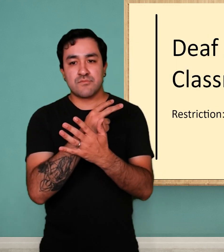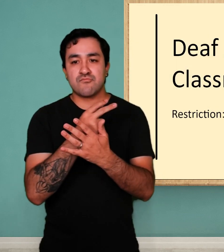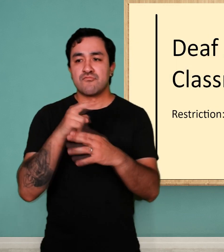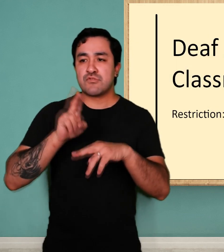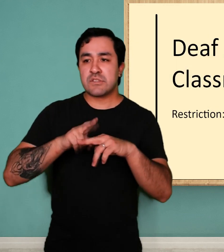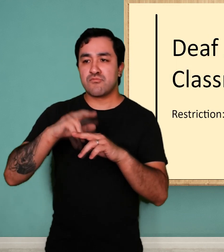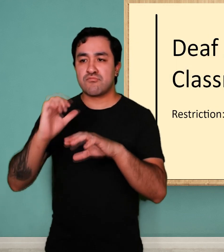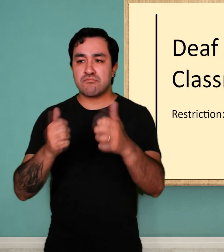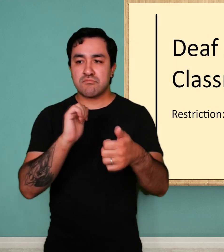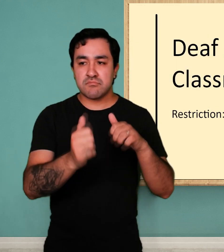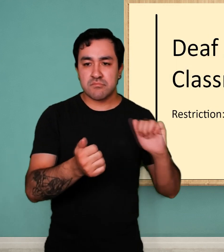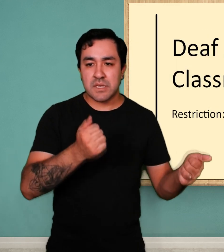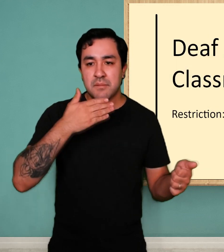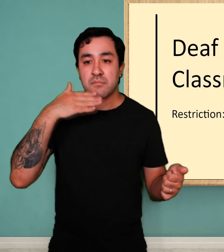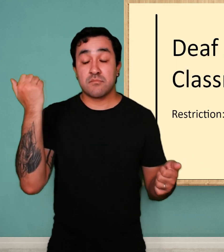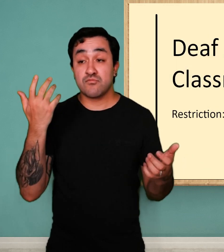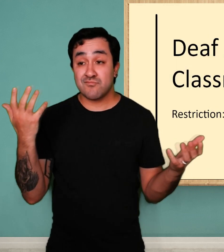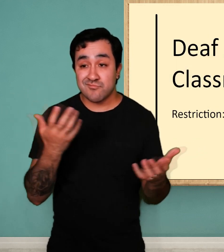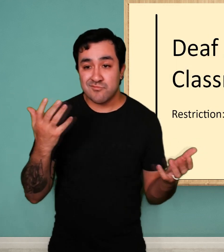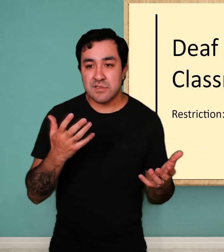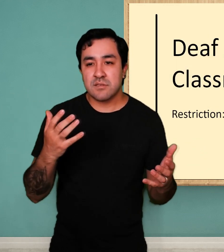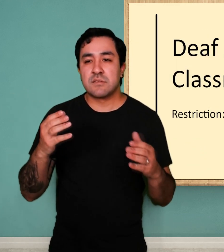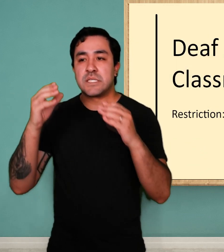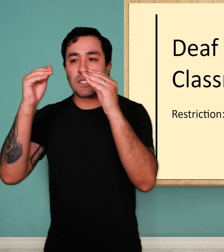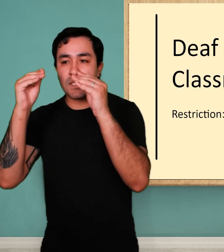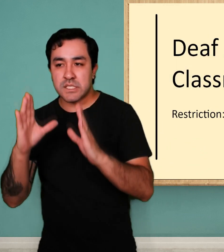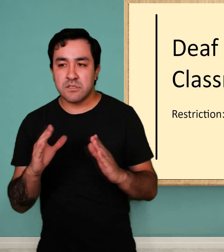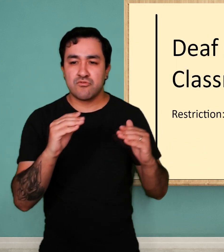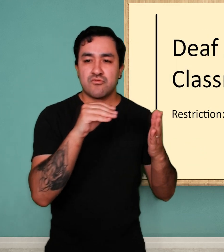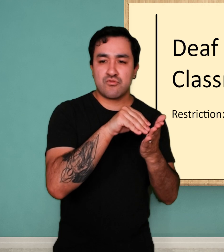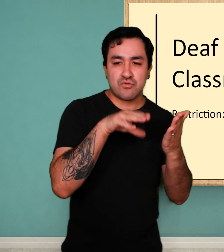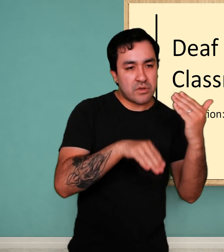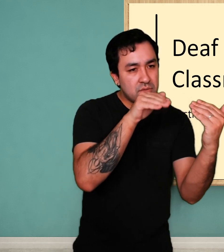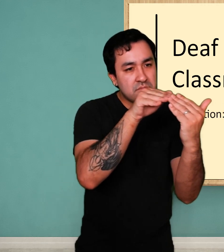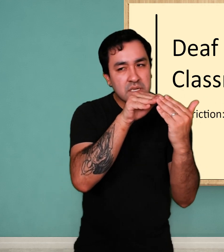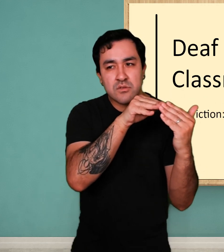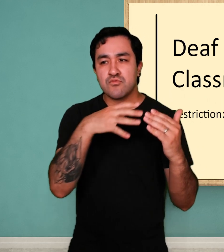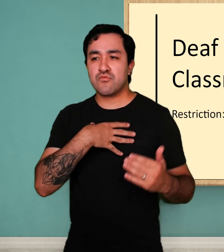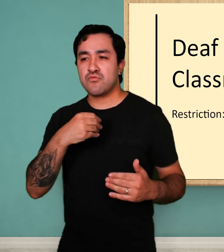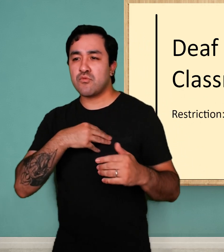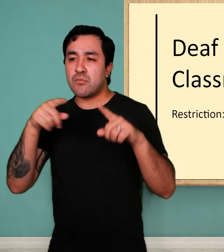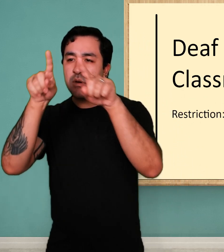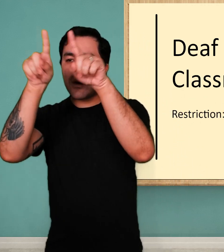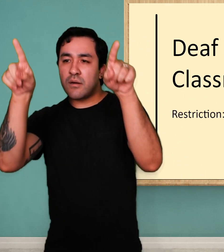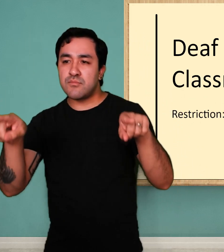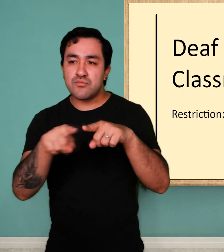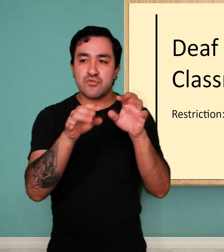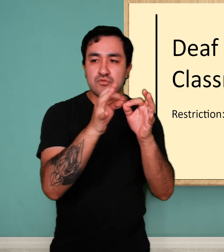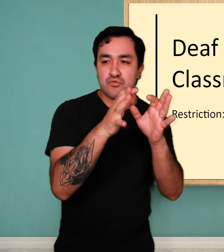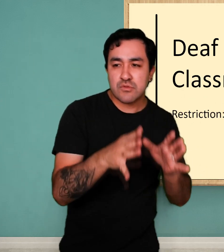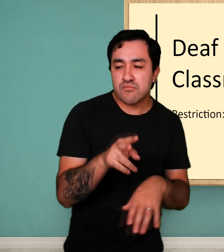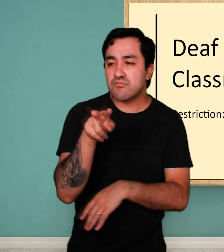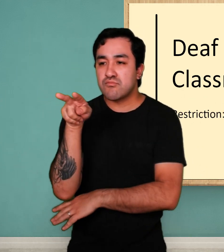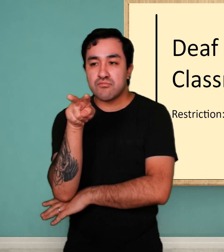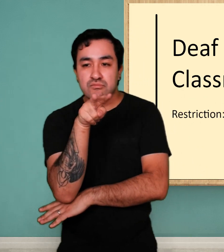Let's recap. The best seating arrangements allow deaf learners to be able to see their peers, teacher, and board at the same